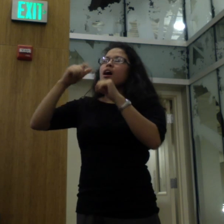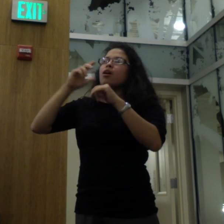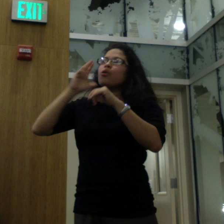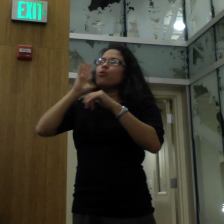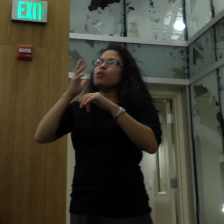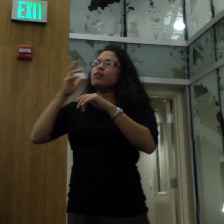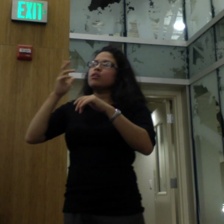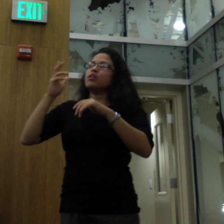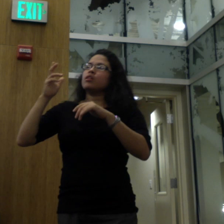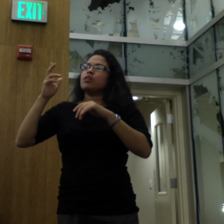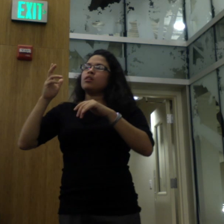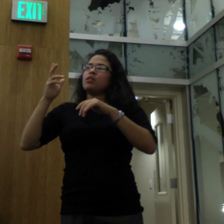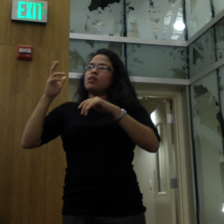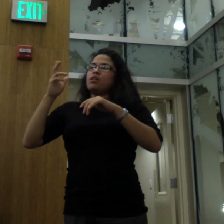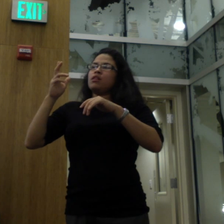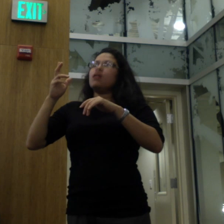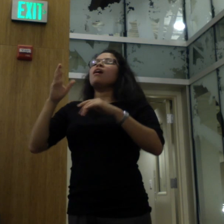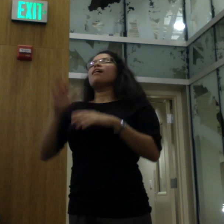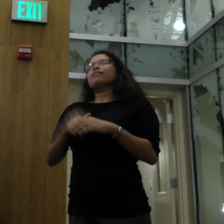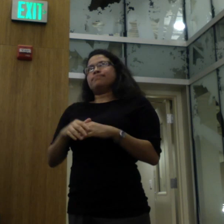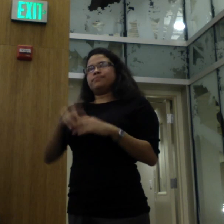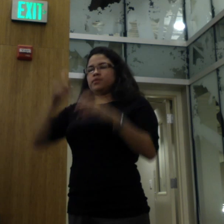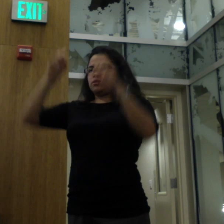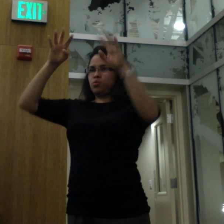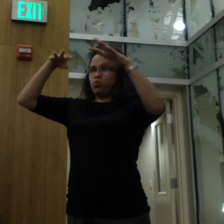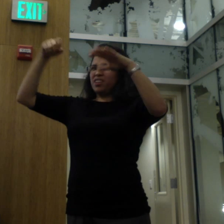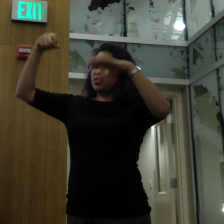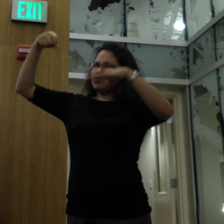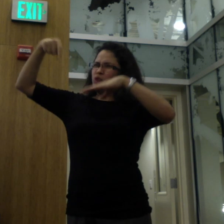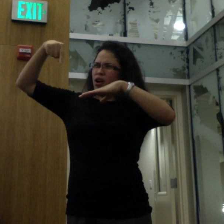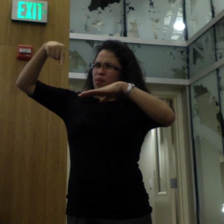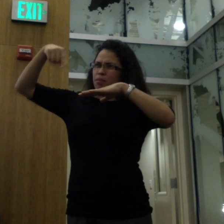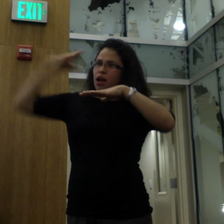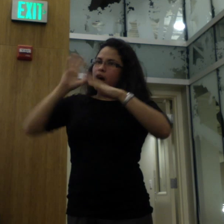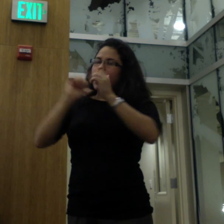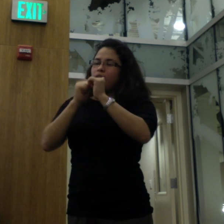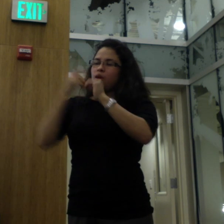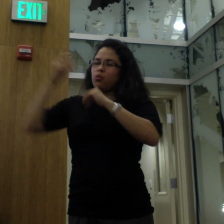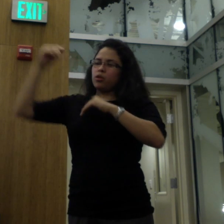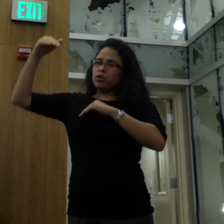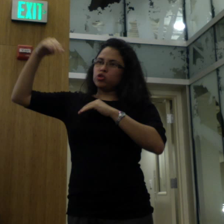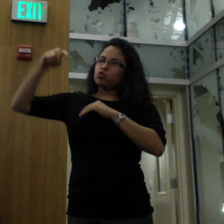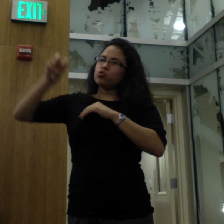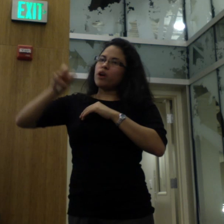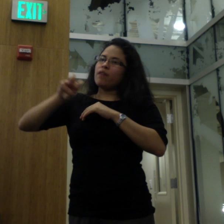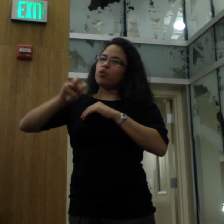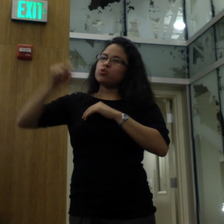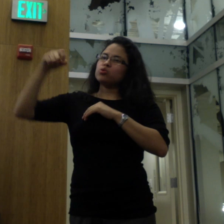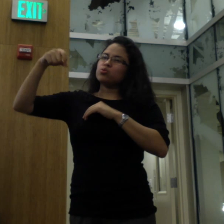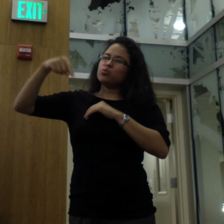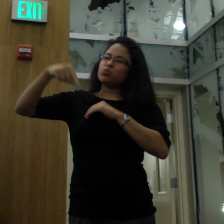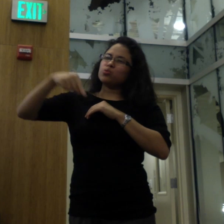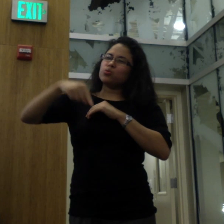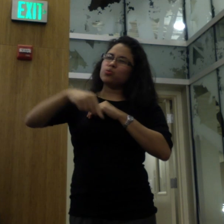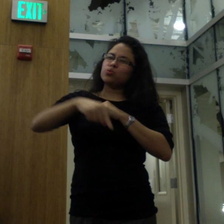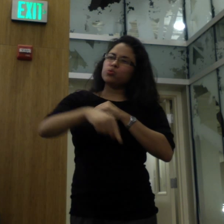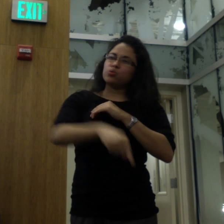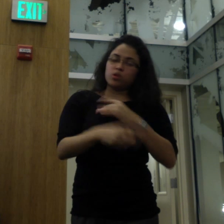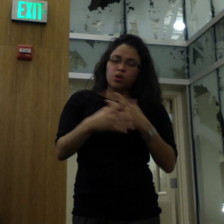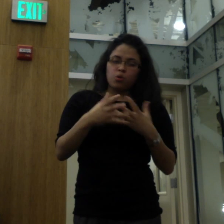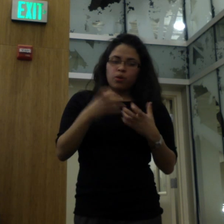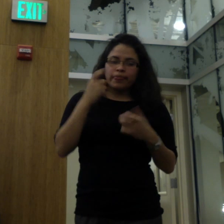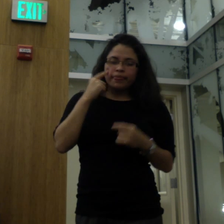passes along the surface of the ground and how it sinks down into the ground. And you want